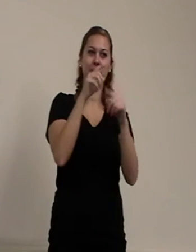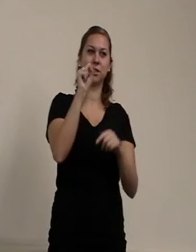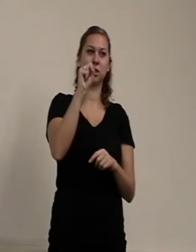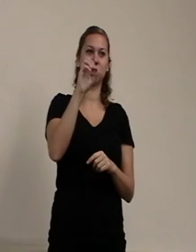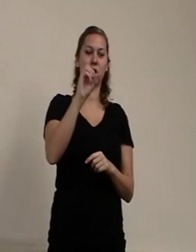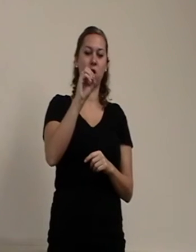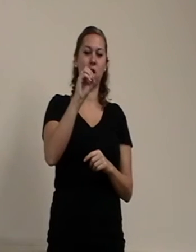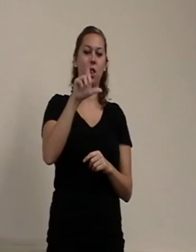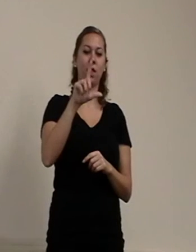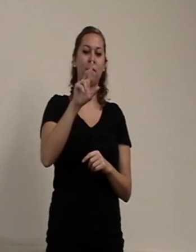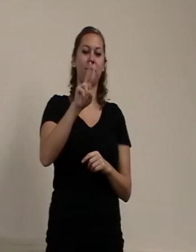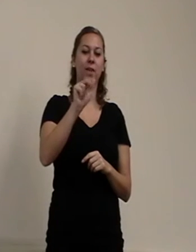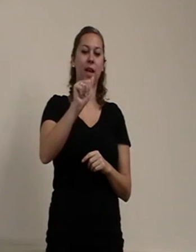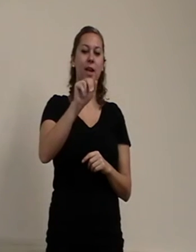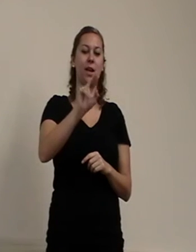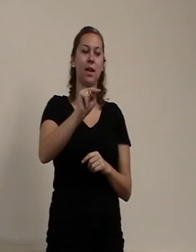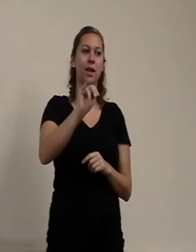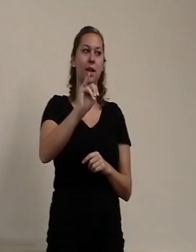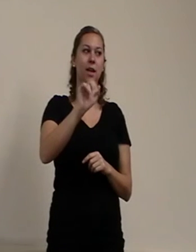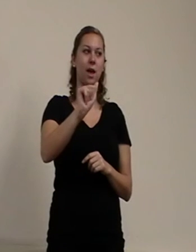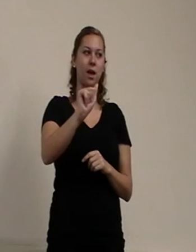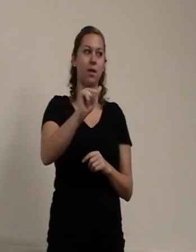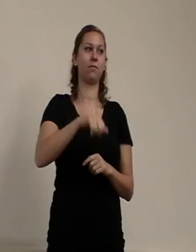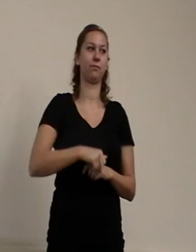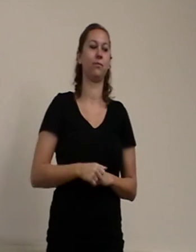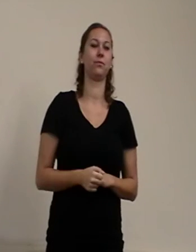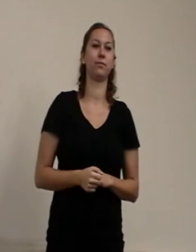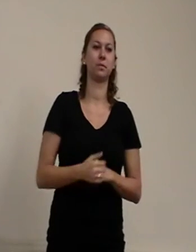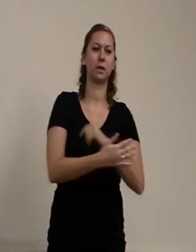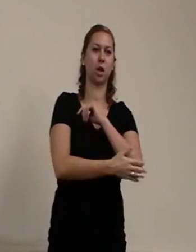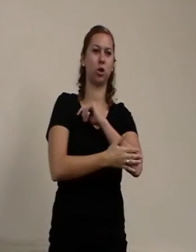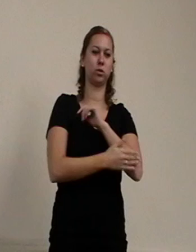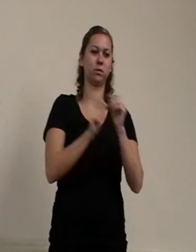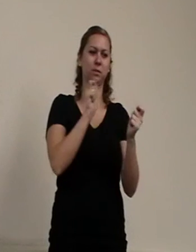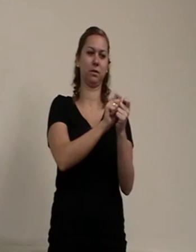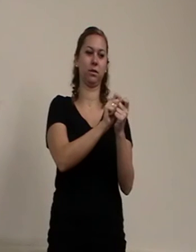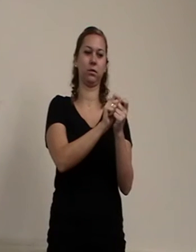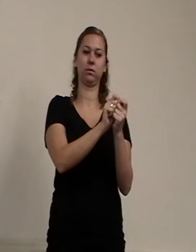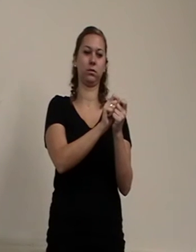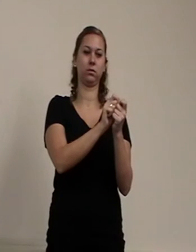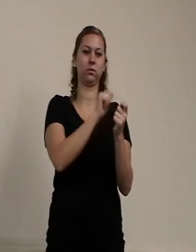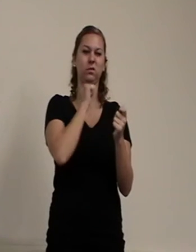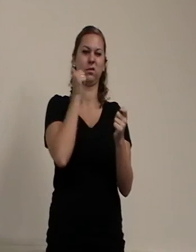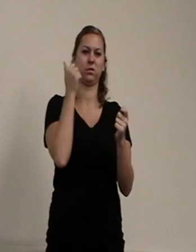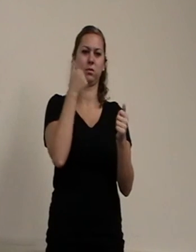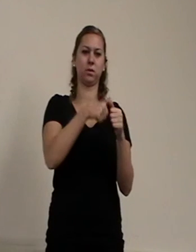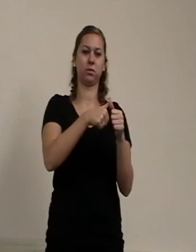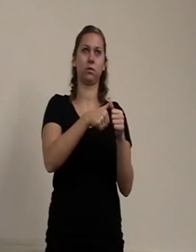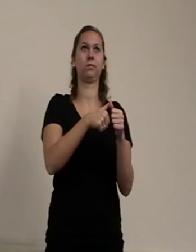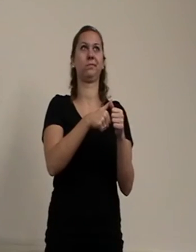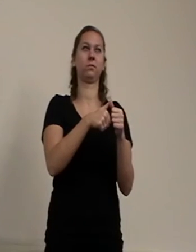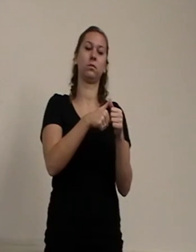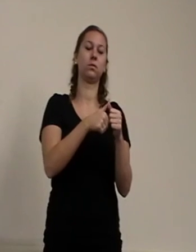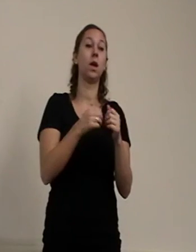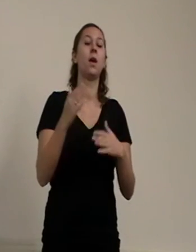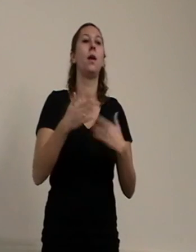sign, I think. So what country it is, I don't remember. But did you guys know that you guys can go volunteer for the Deaf